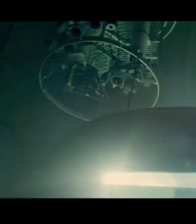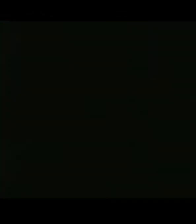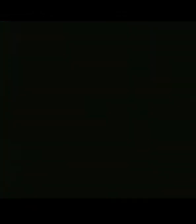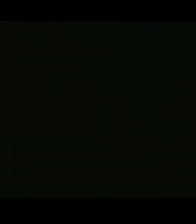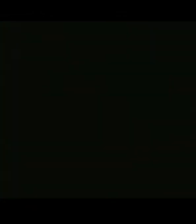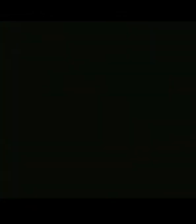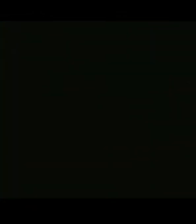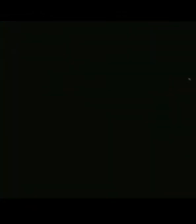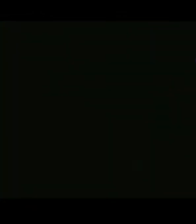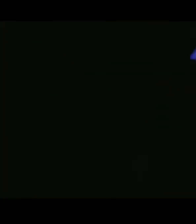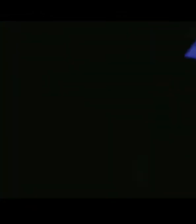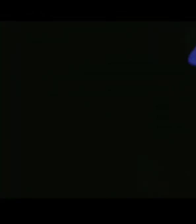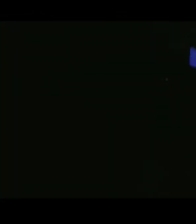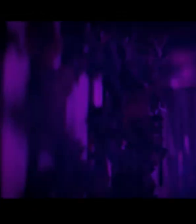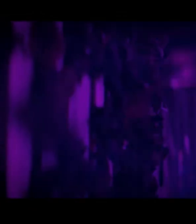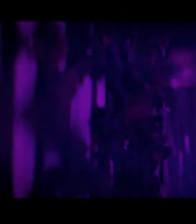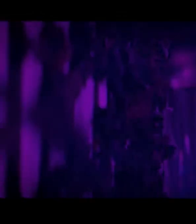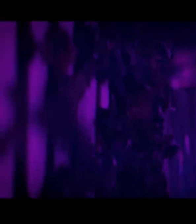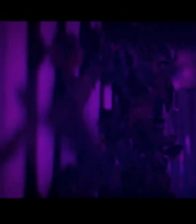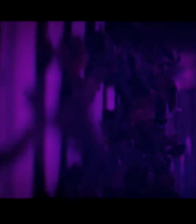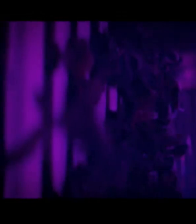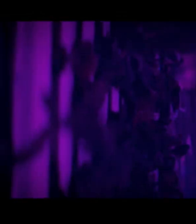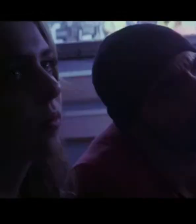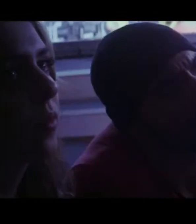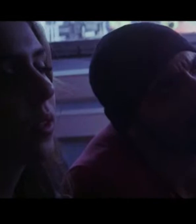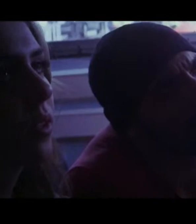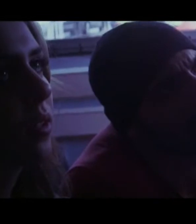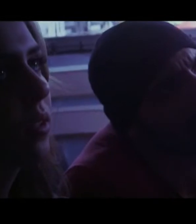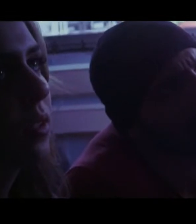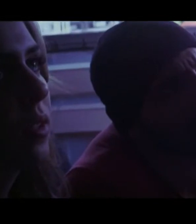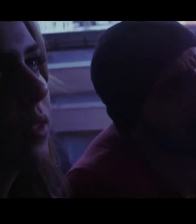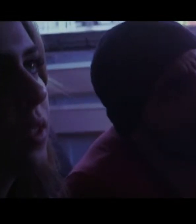We can't predict the future.